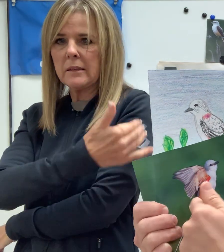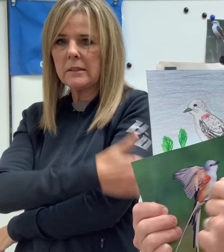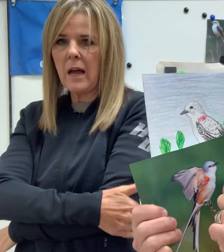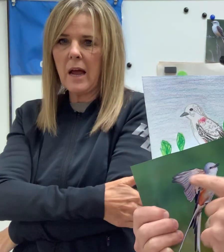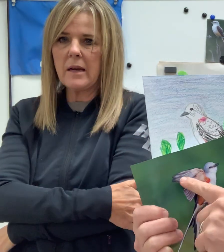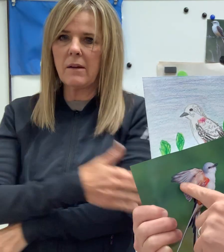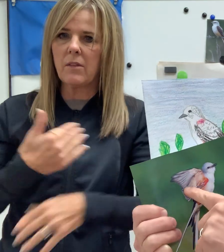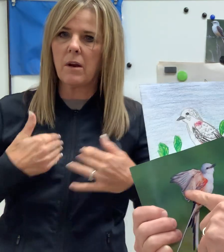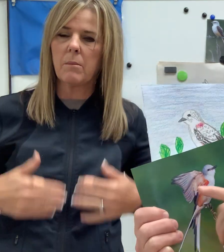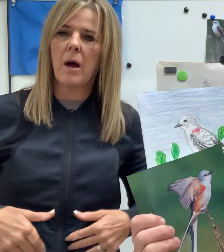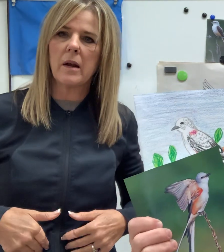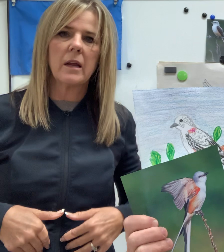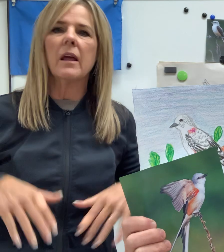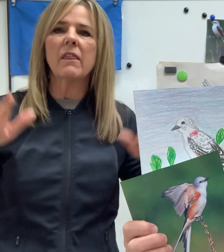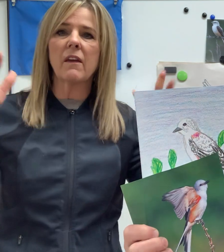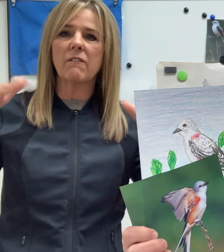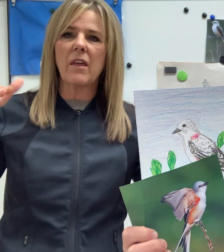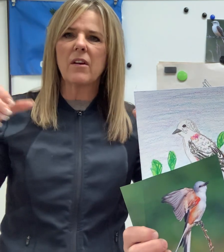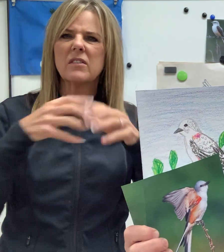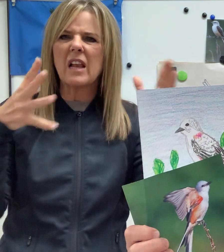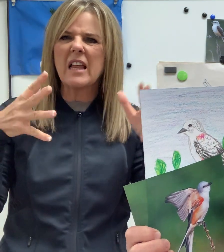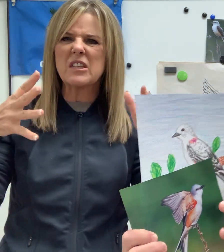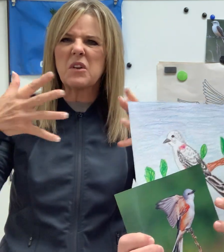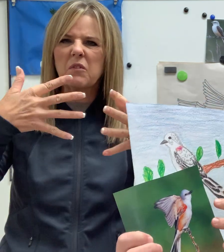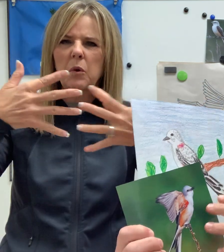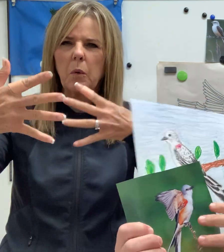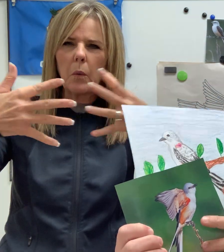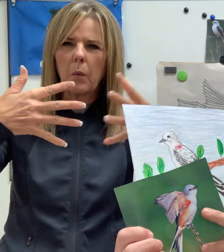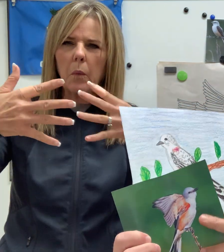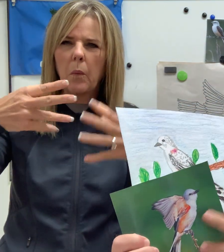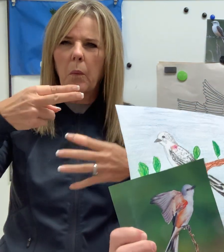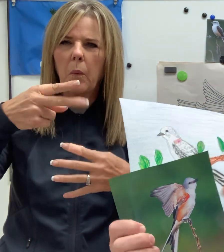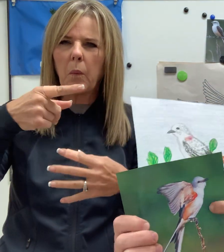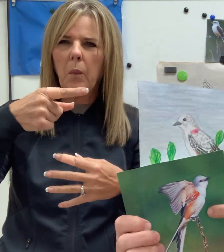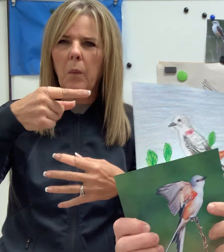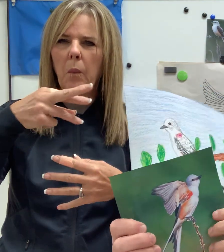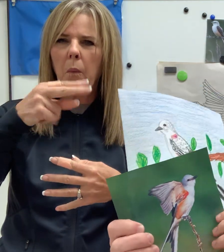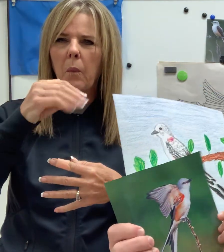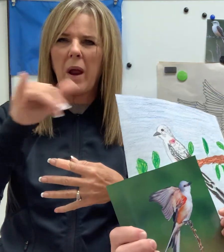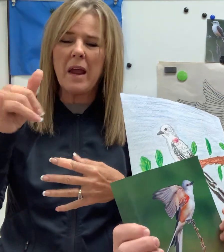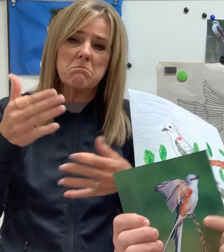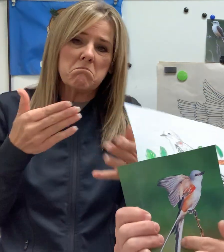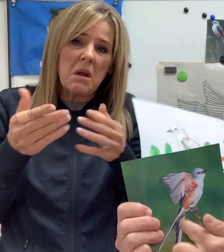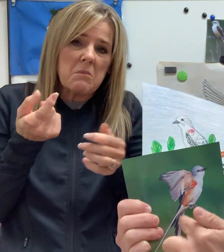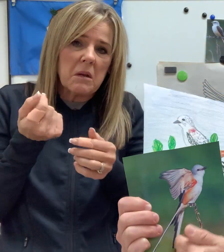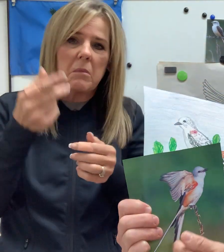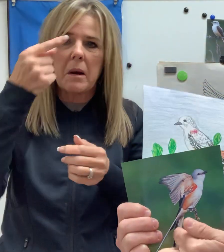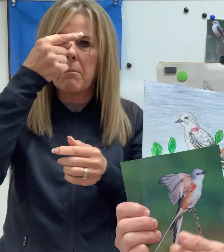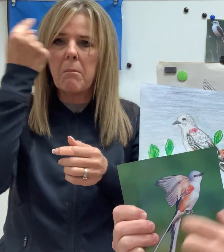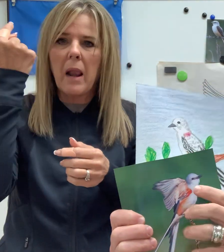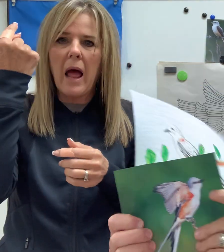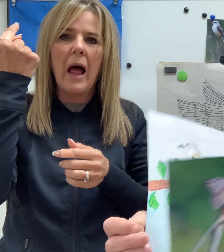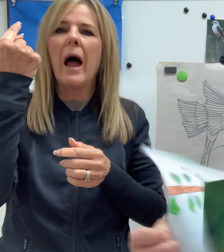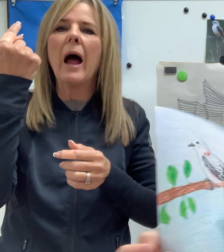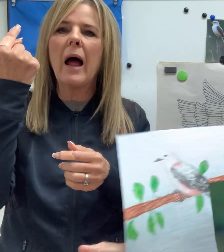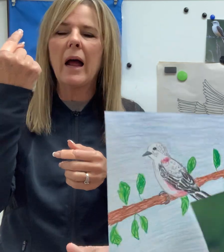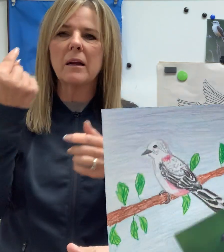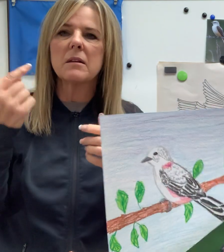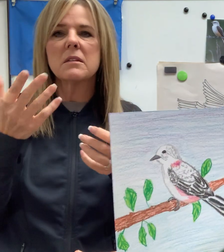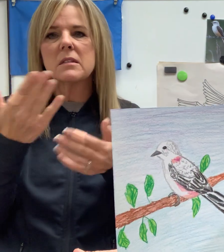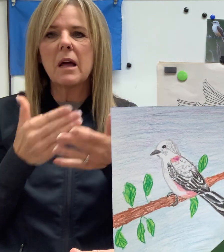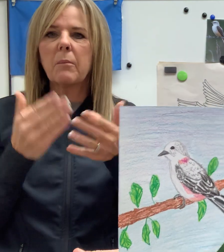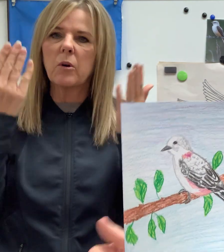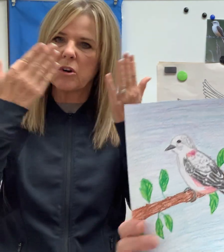body. Their feathers have lots of grays to them, maybe some black. Some of their feather parts look a little bit